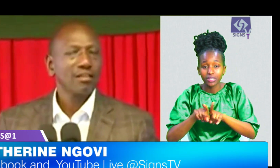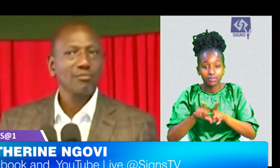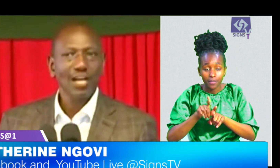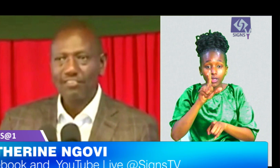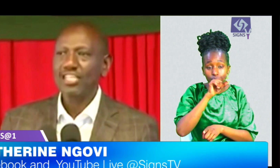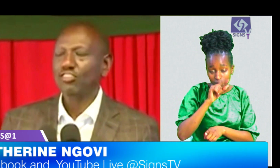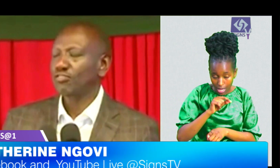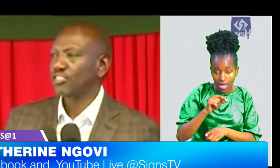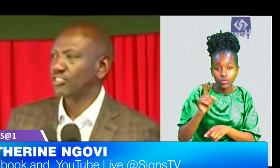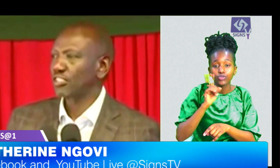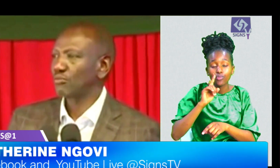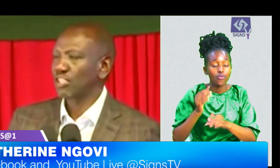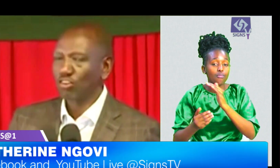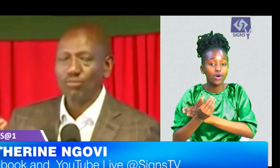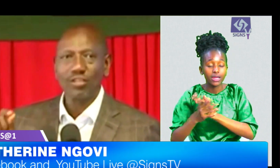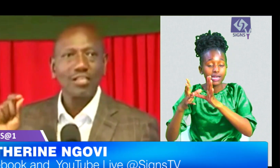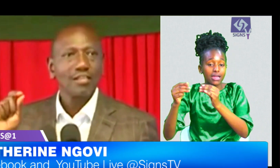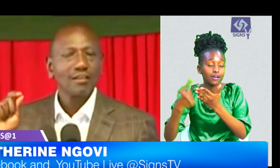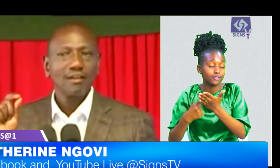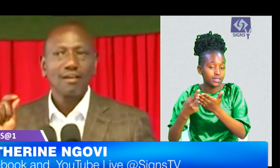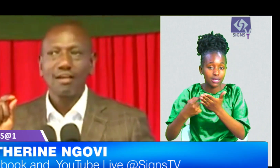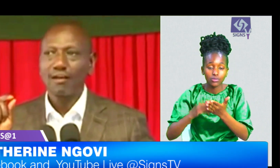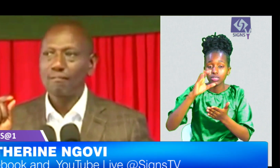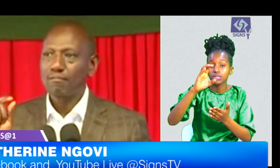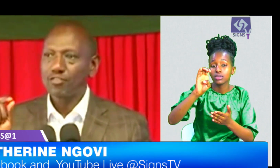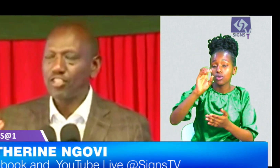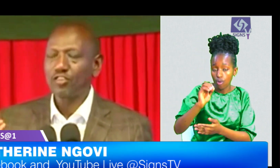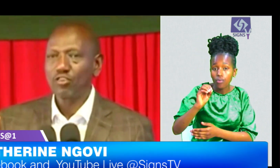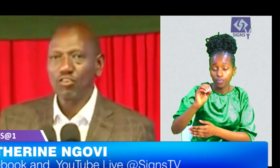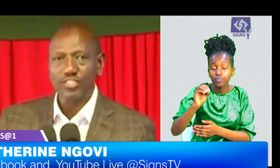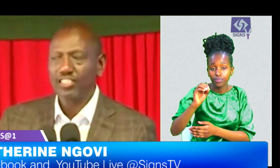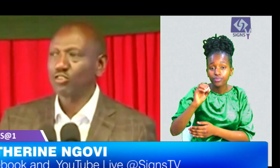the monetization that is benefiting a lot more people.